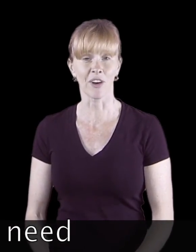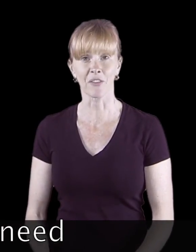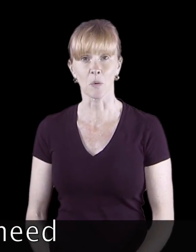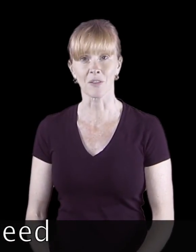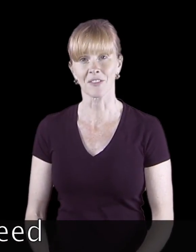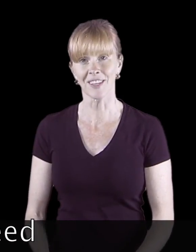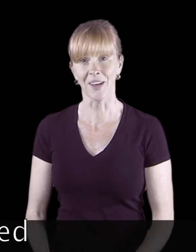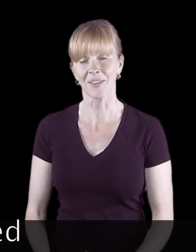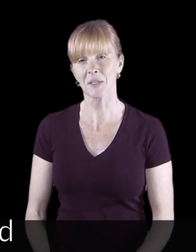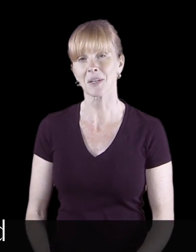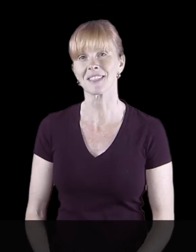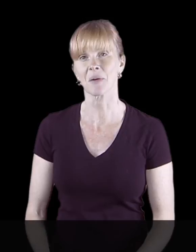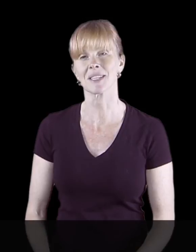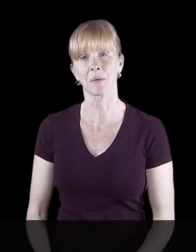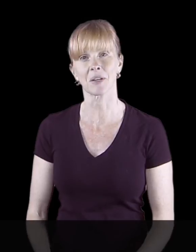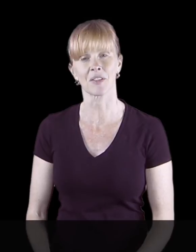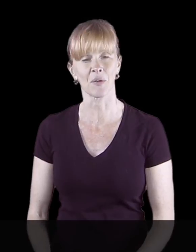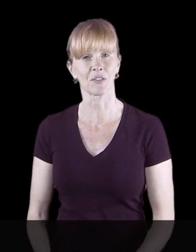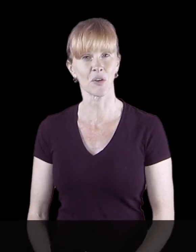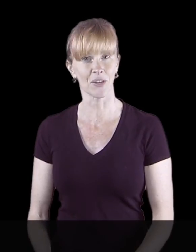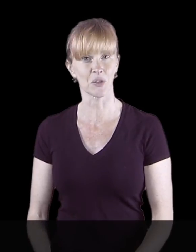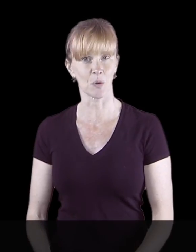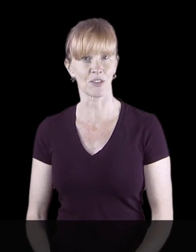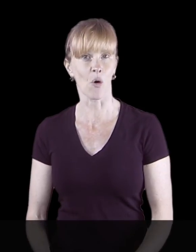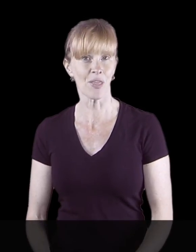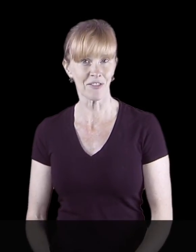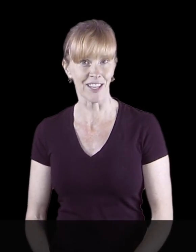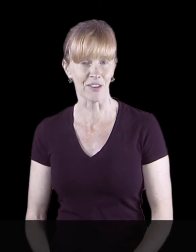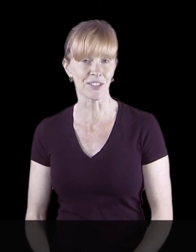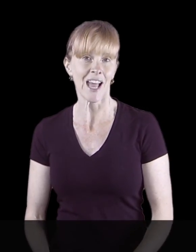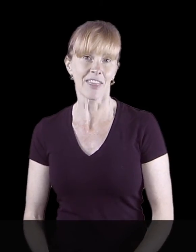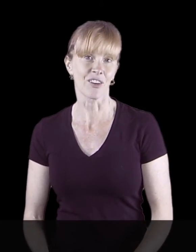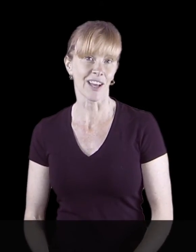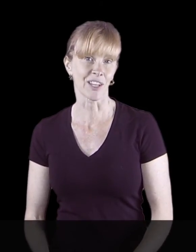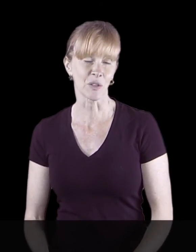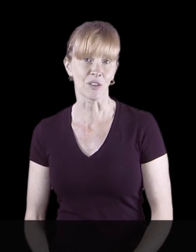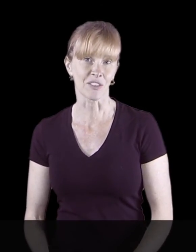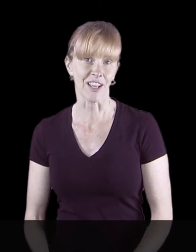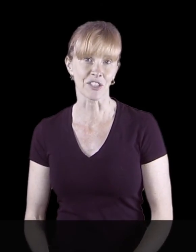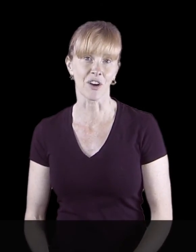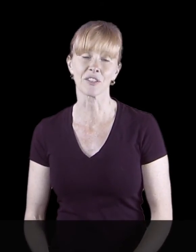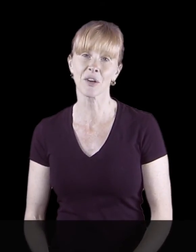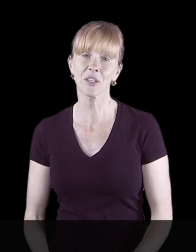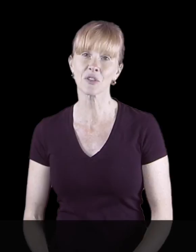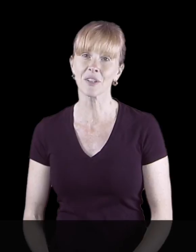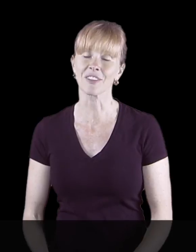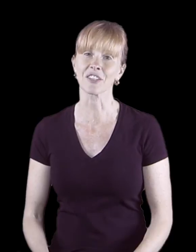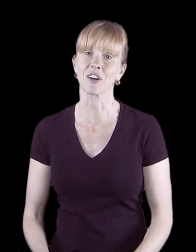every word on the video, and that's because I was able to throw in a few extra words on the videos that are not included on the flashcards. So enjoy the flashcards.